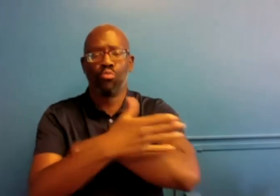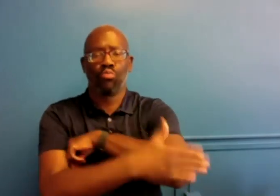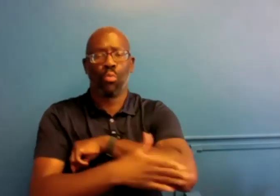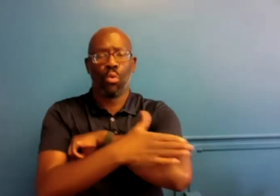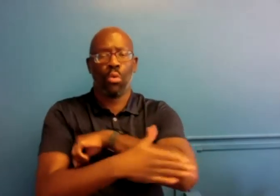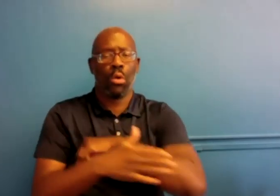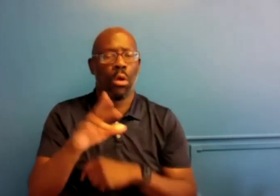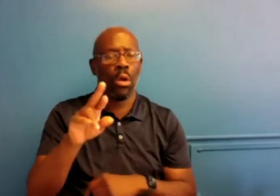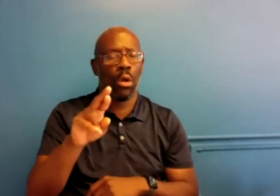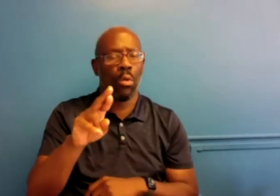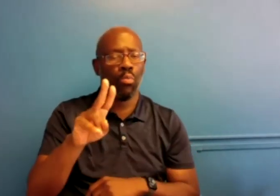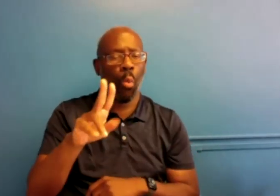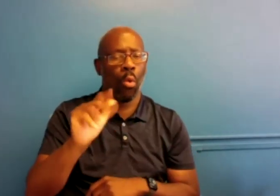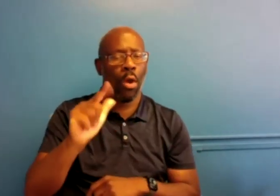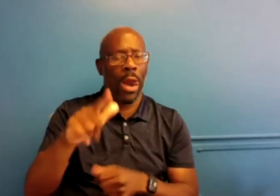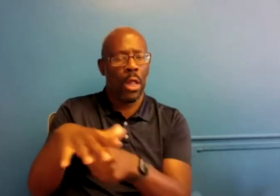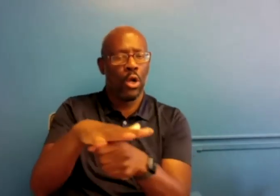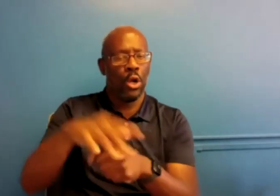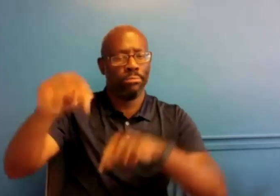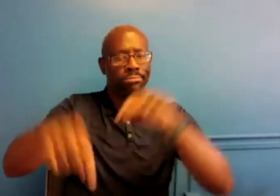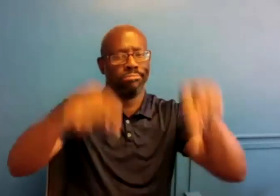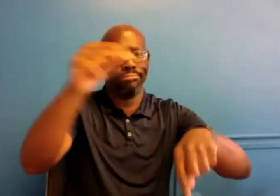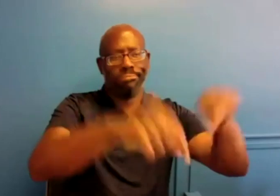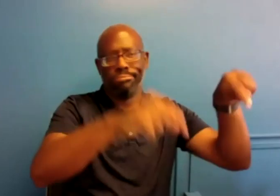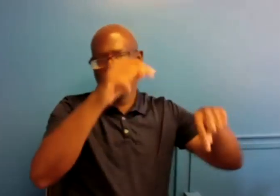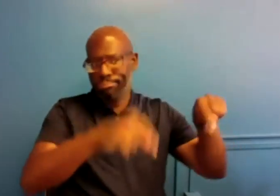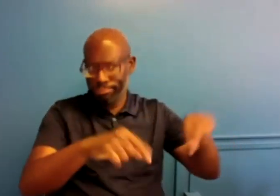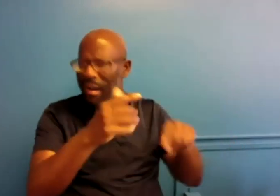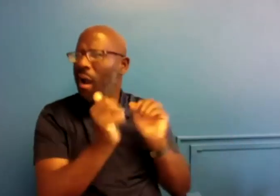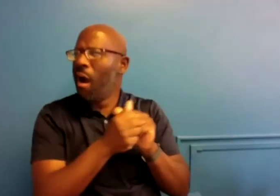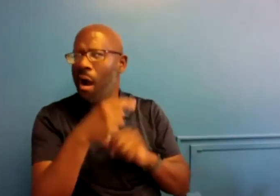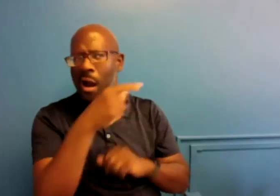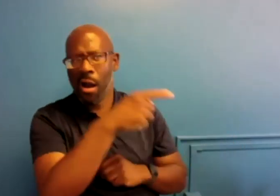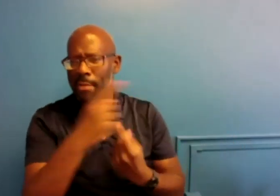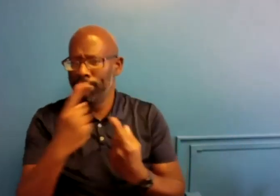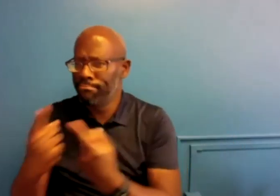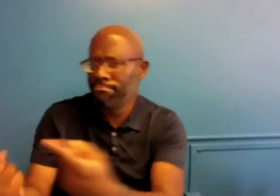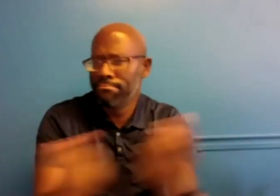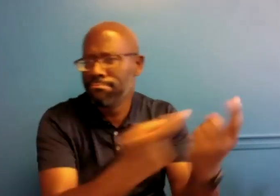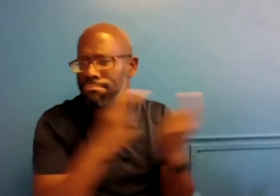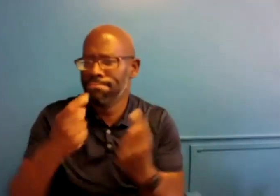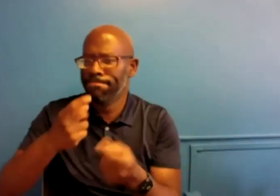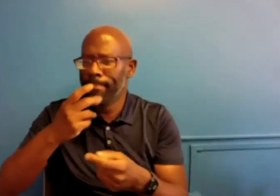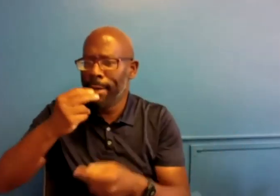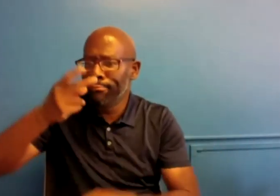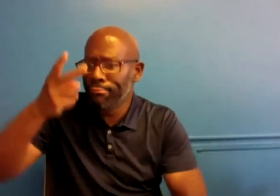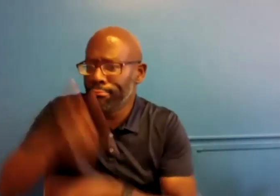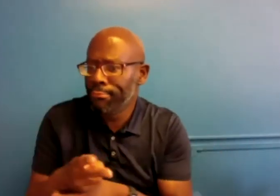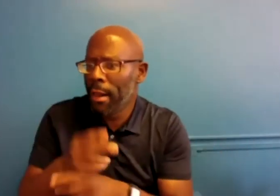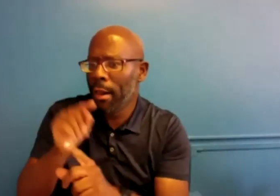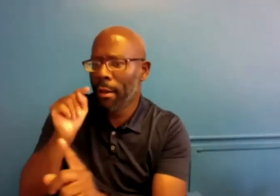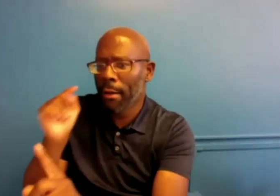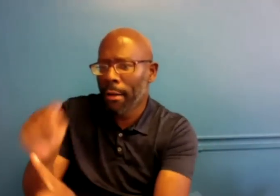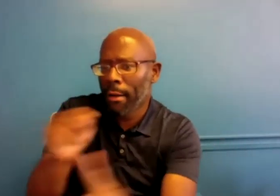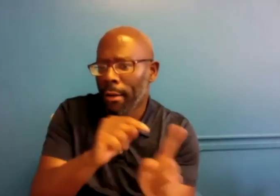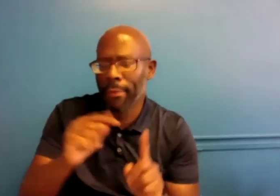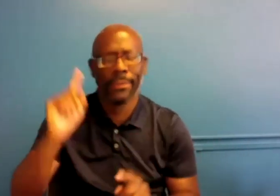In predominantly white institutions that are established in many different